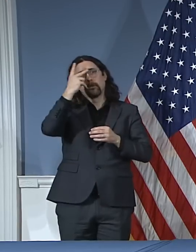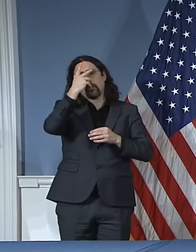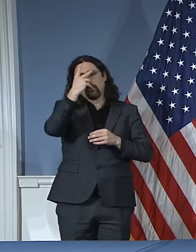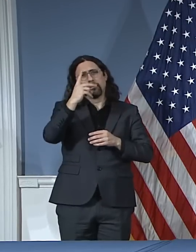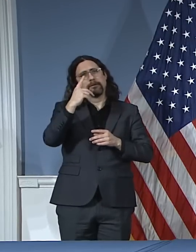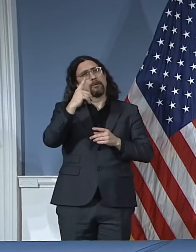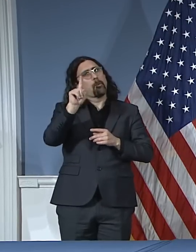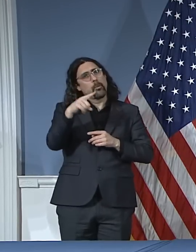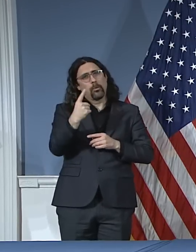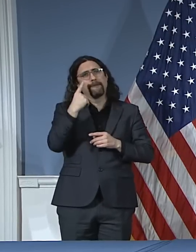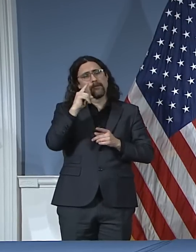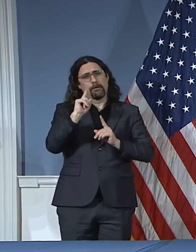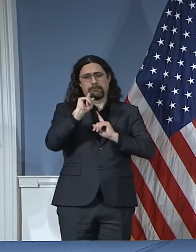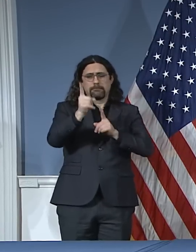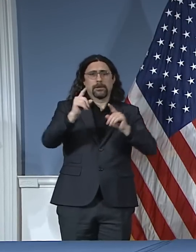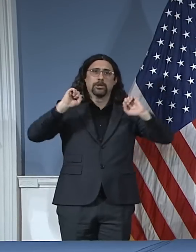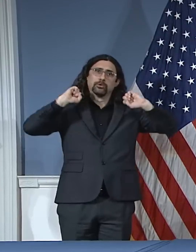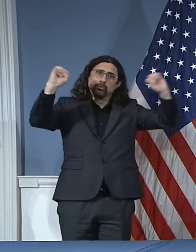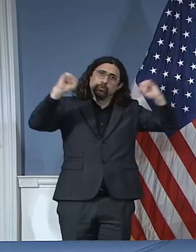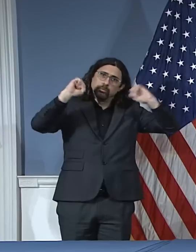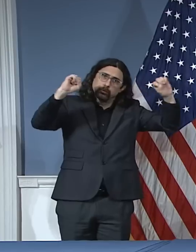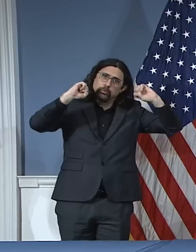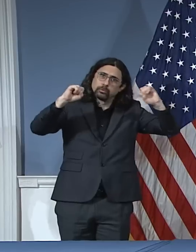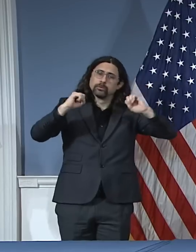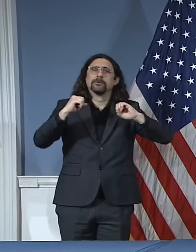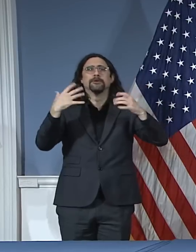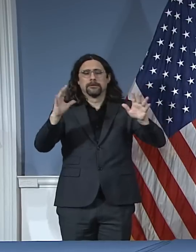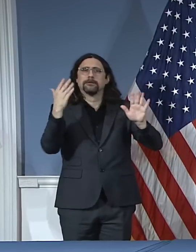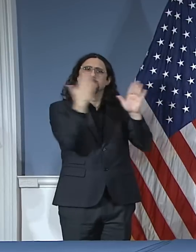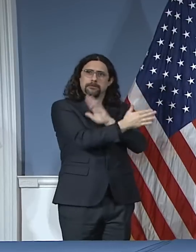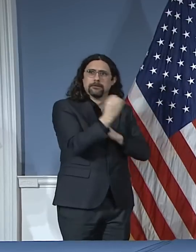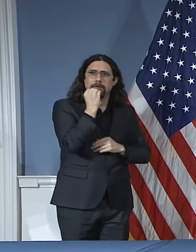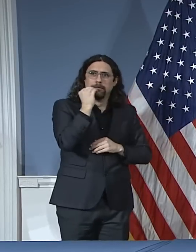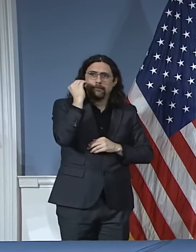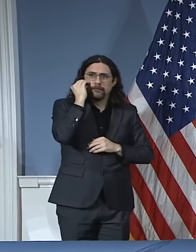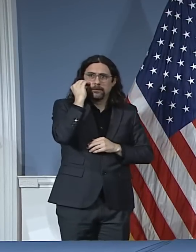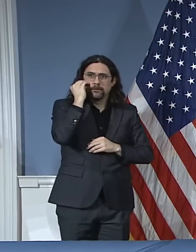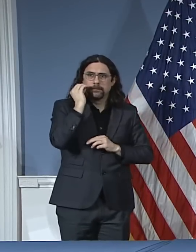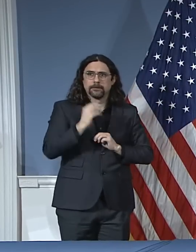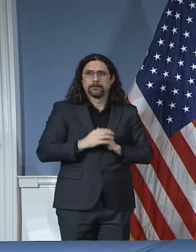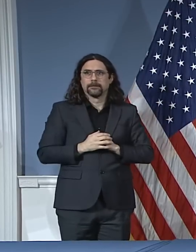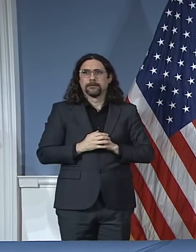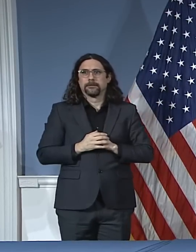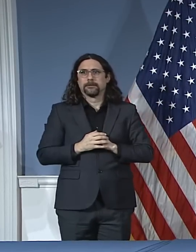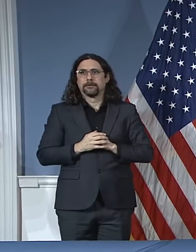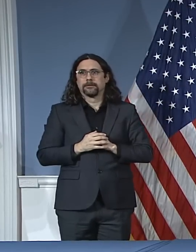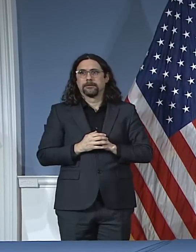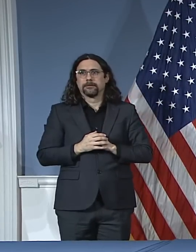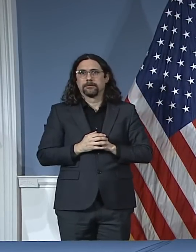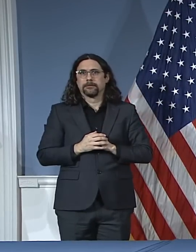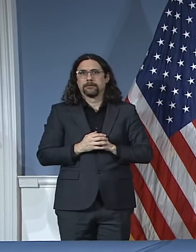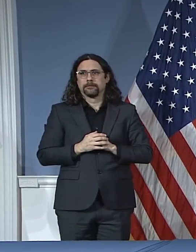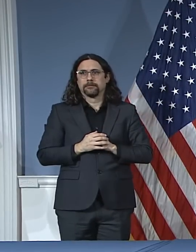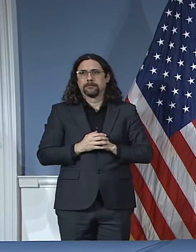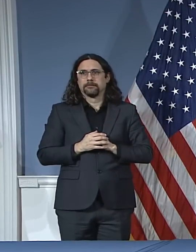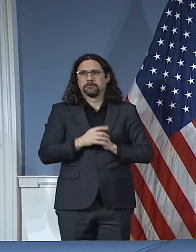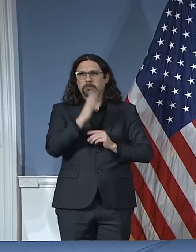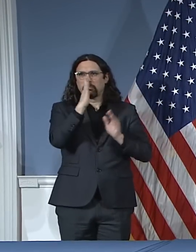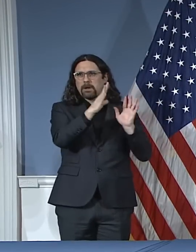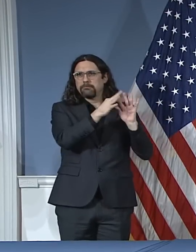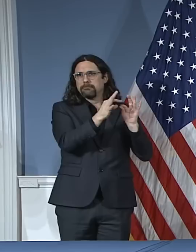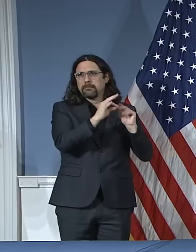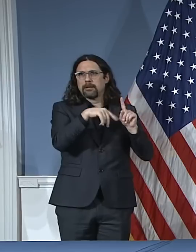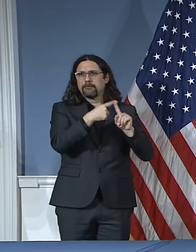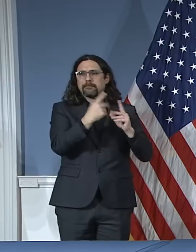he's experienced in recent days. But I can summarize it. New Yorkers are listening. They are following the guidance